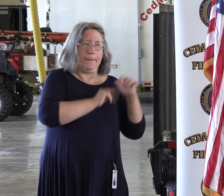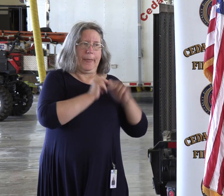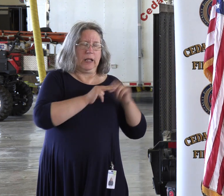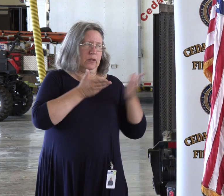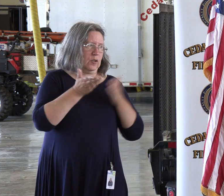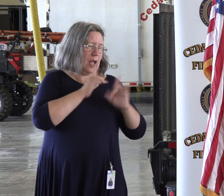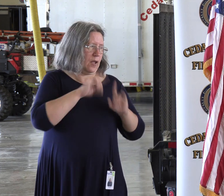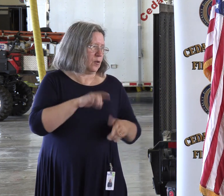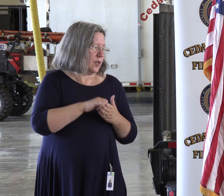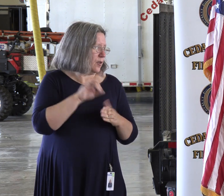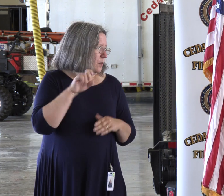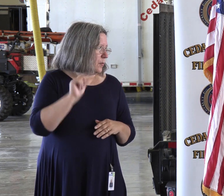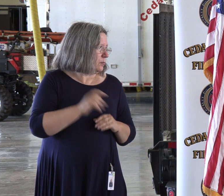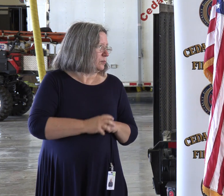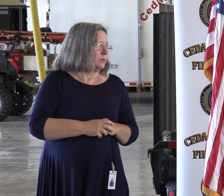question.